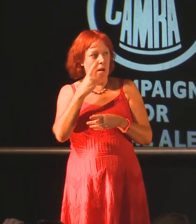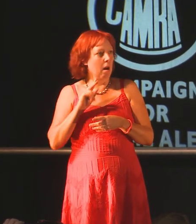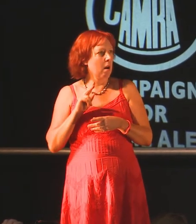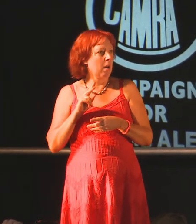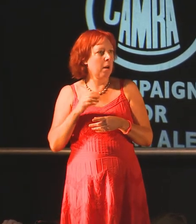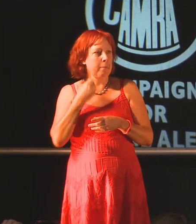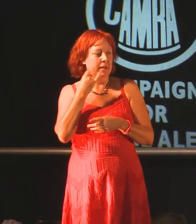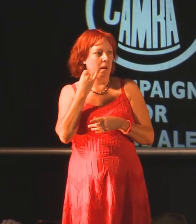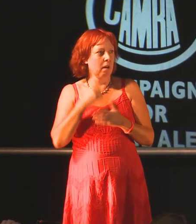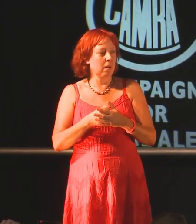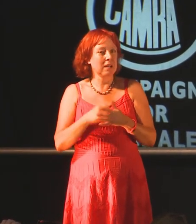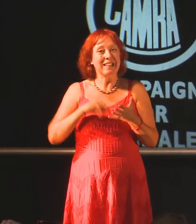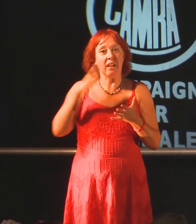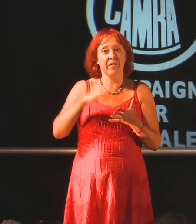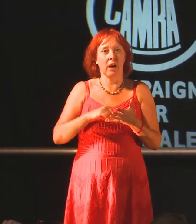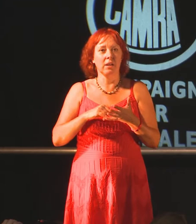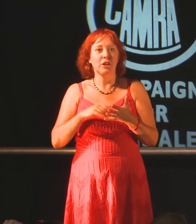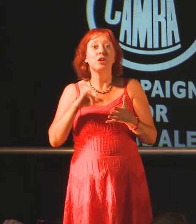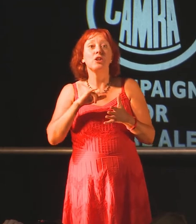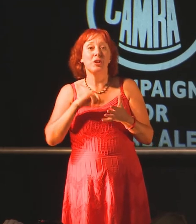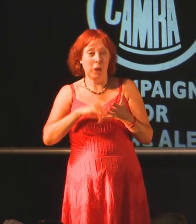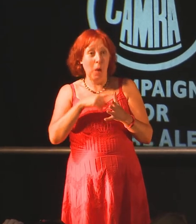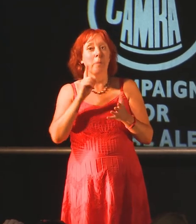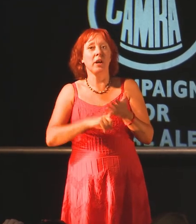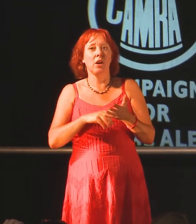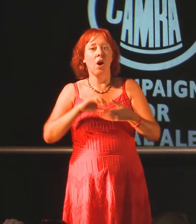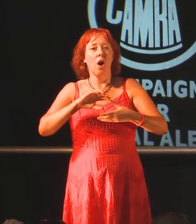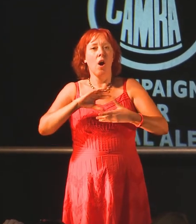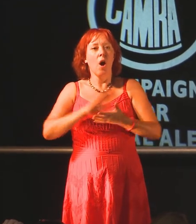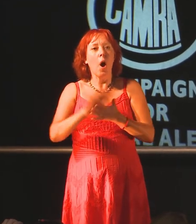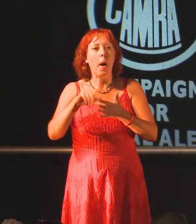The silver, Salopian again, Hop Twister.